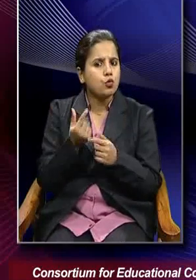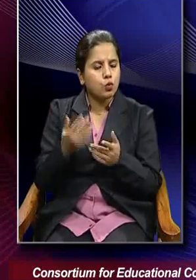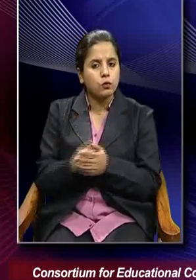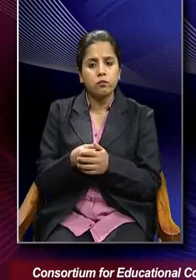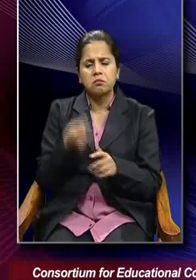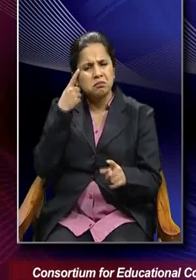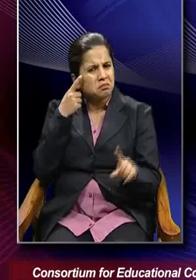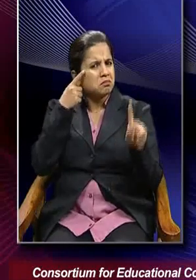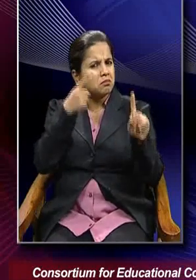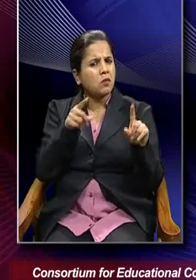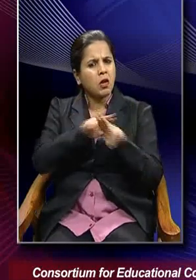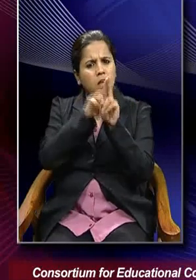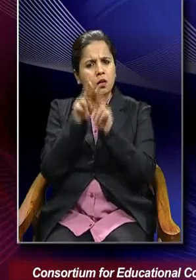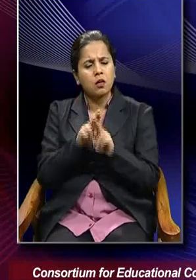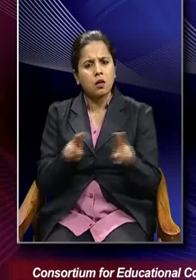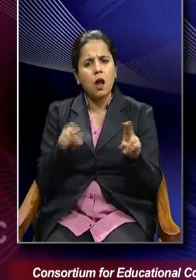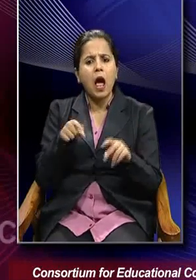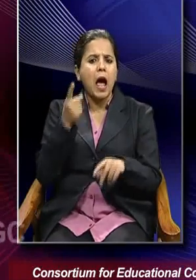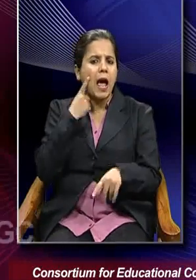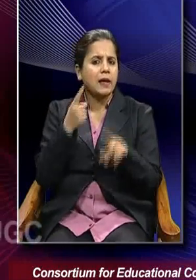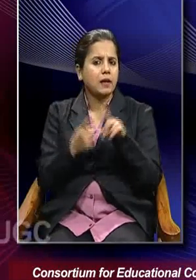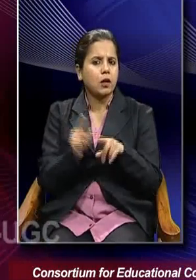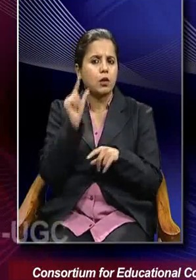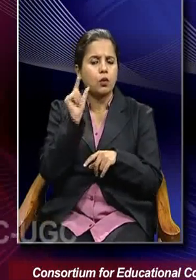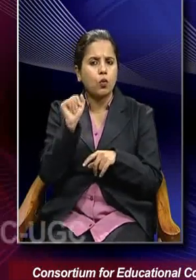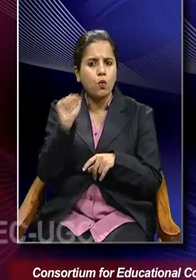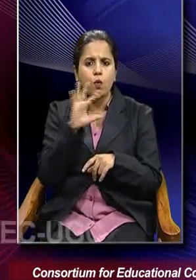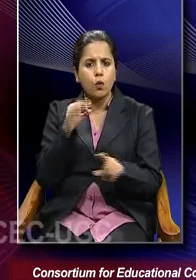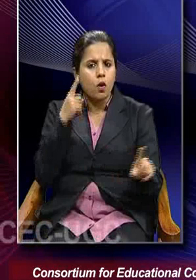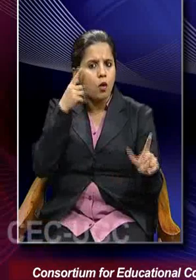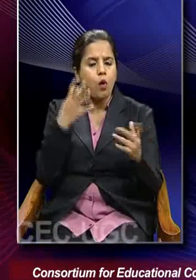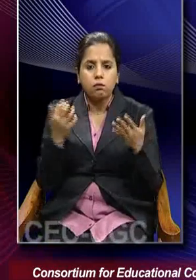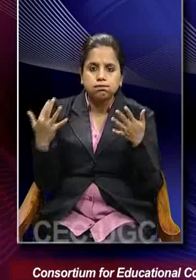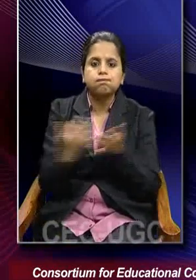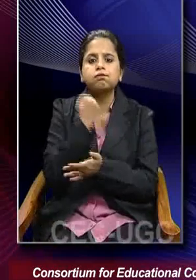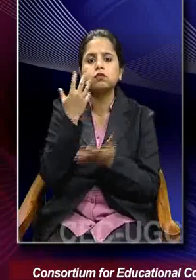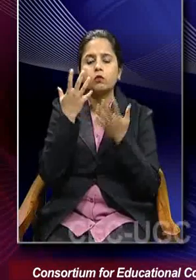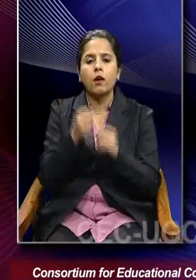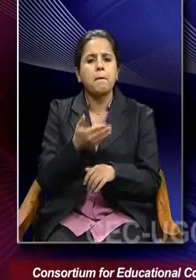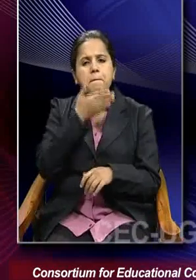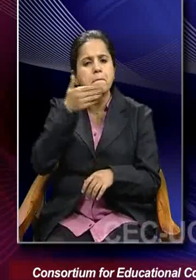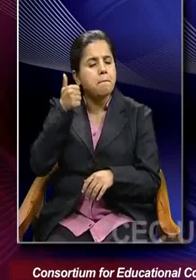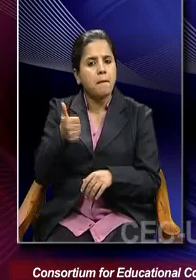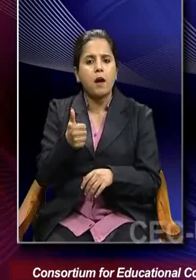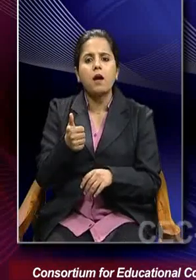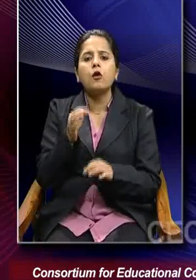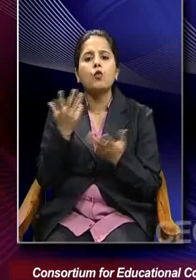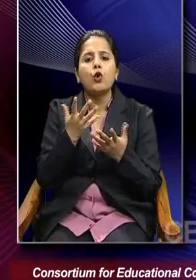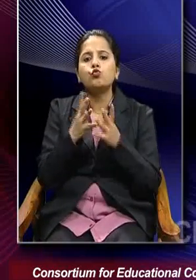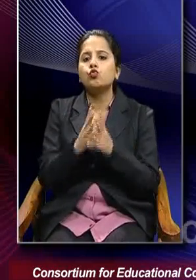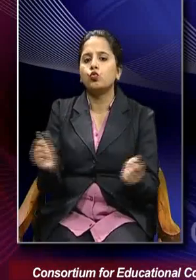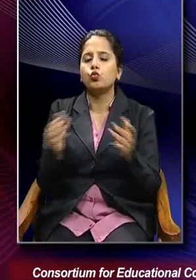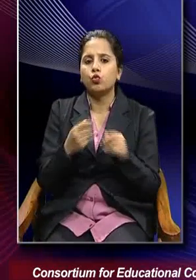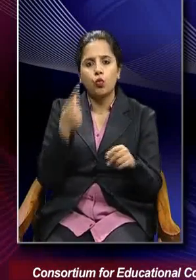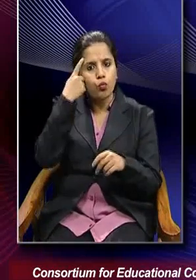mission of International Telecommunication Union has been to achieve the best practical solutions